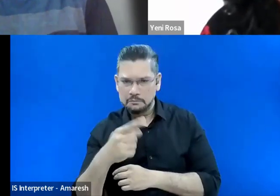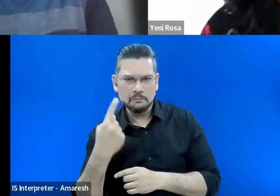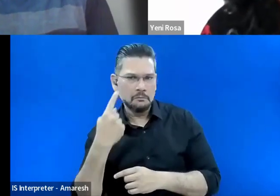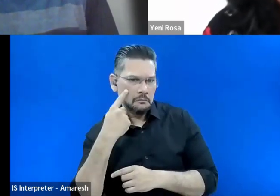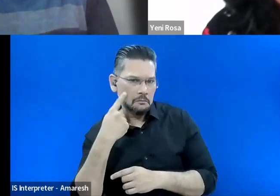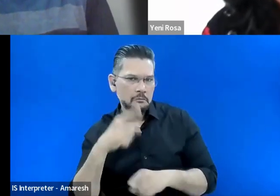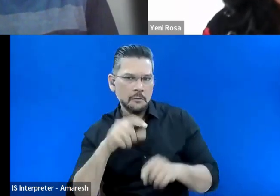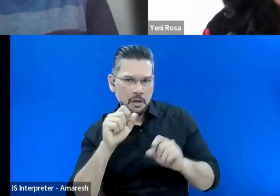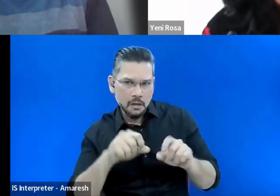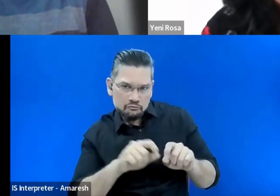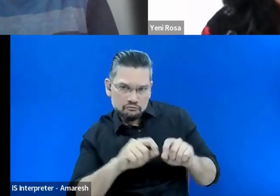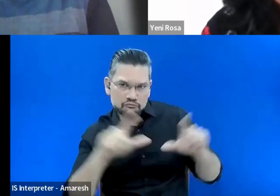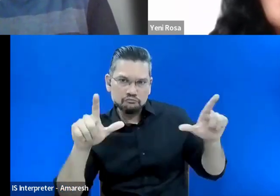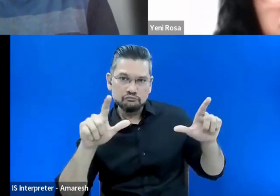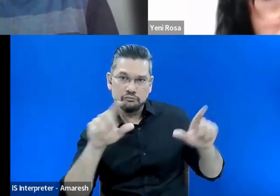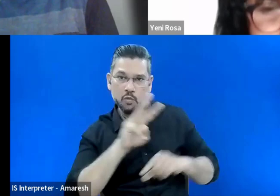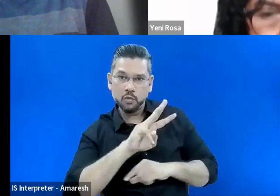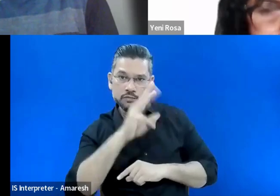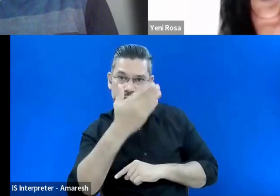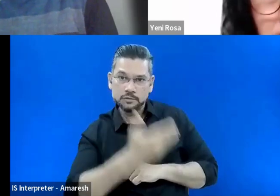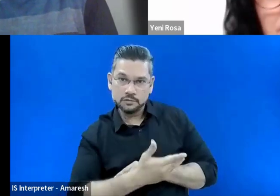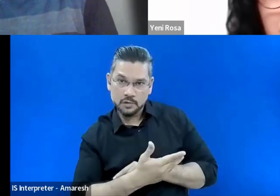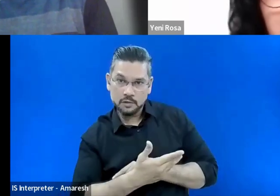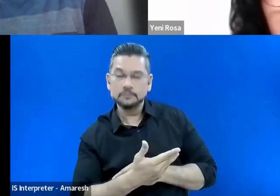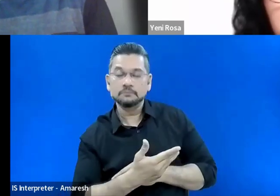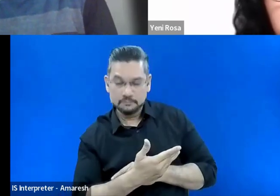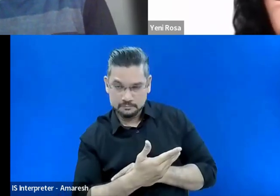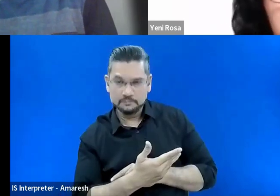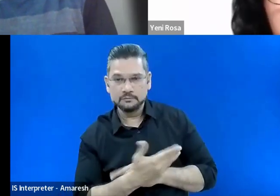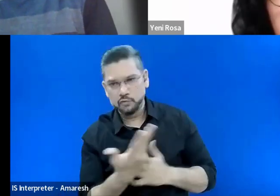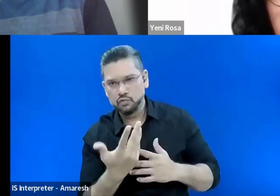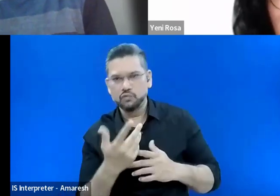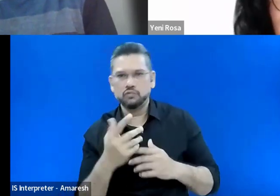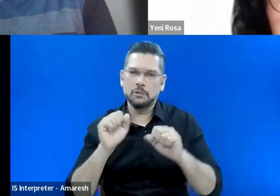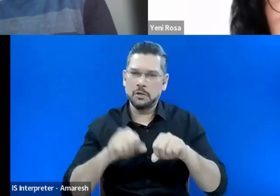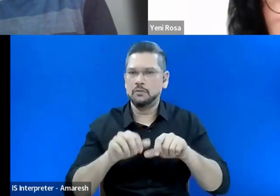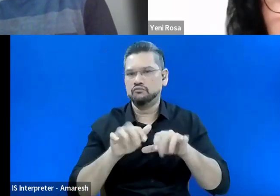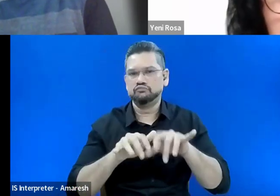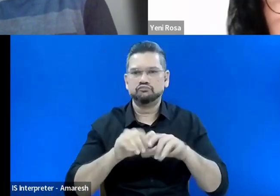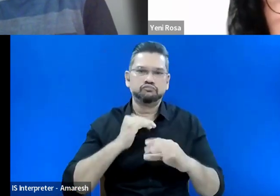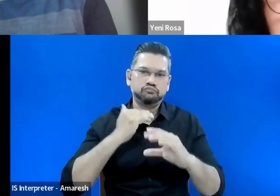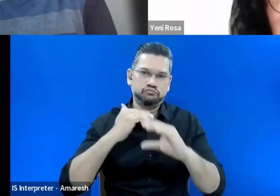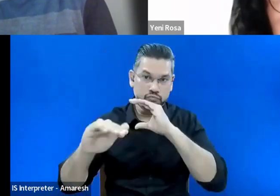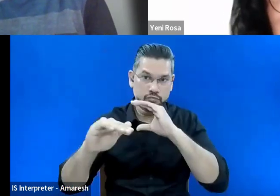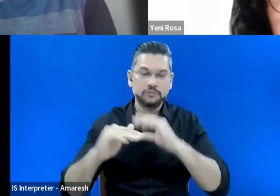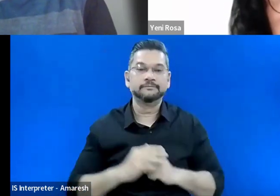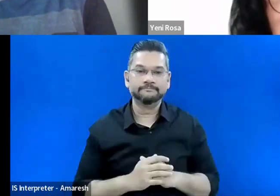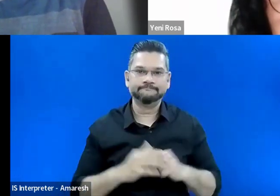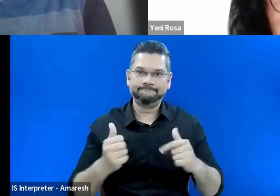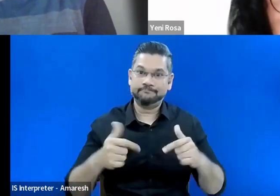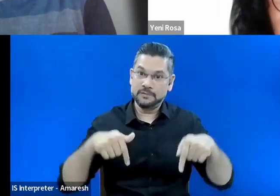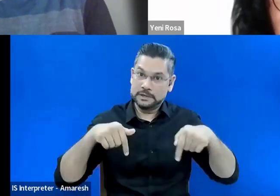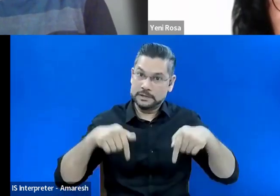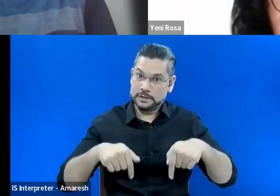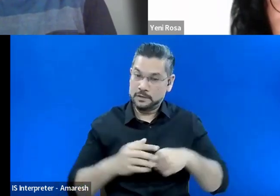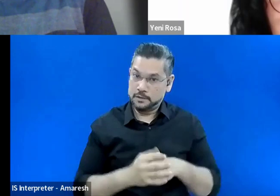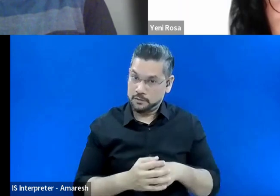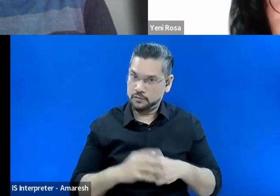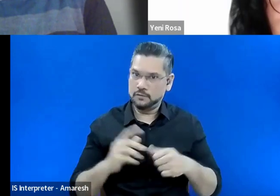website. It is my pleasure to welcome all of the participants to this first ever webinar, which is being